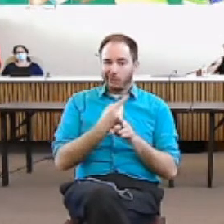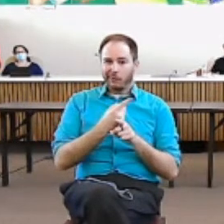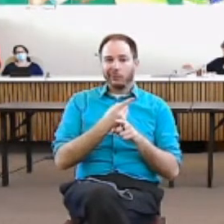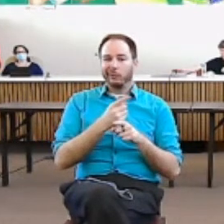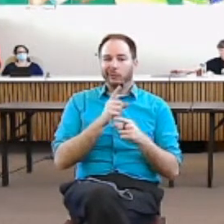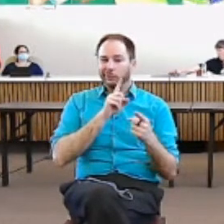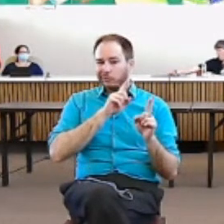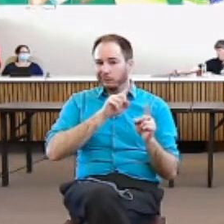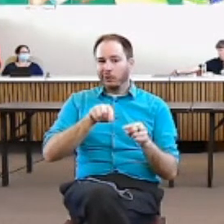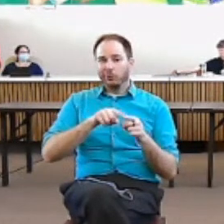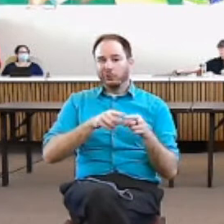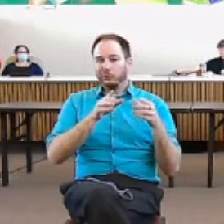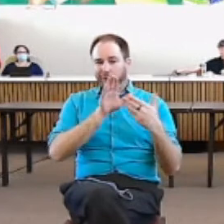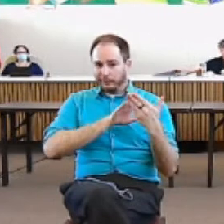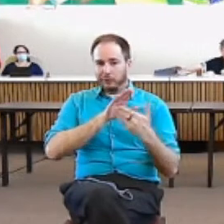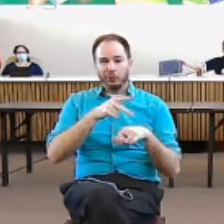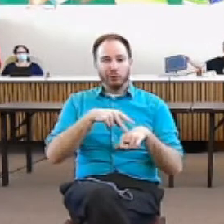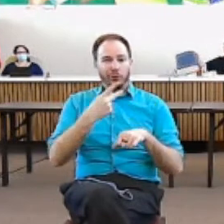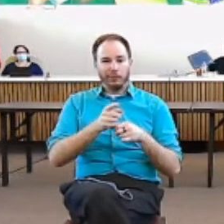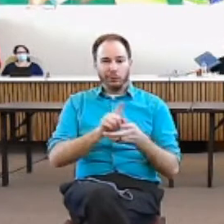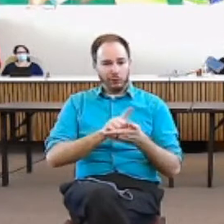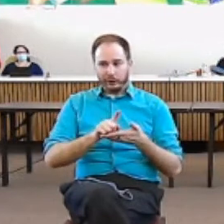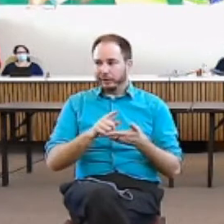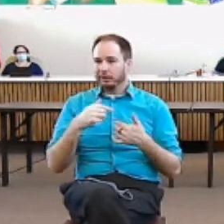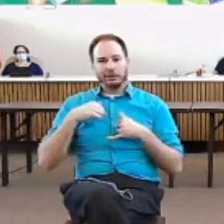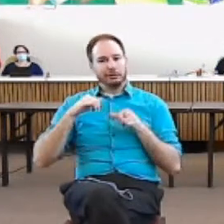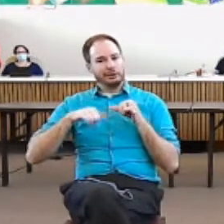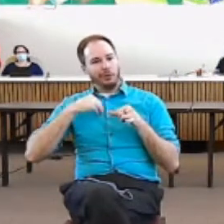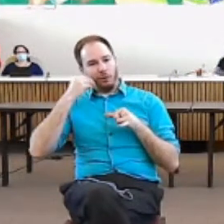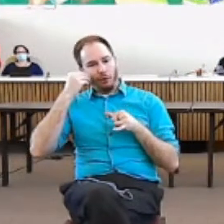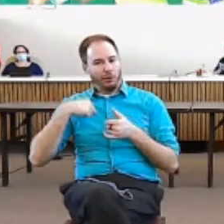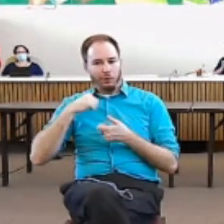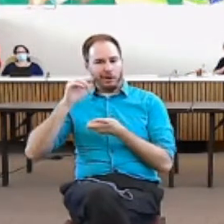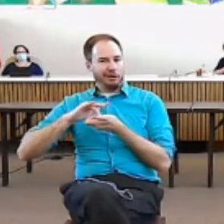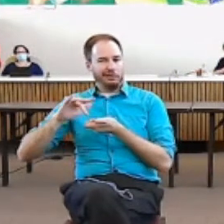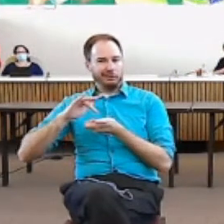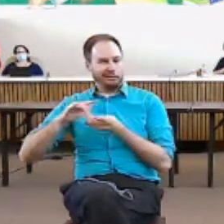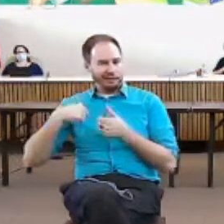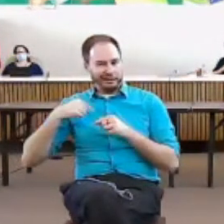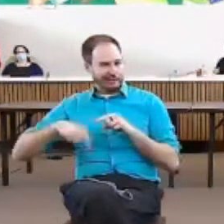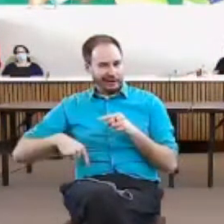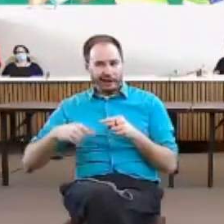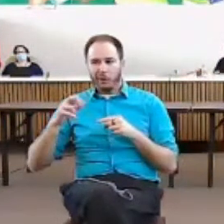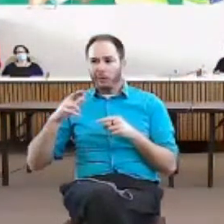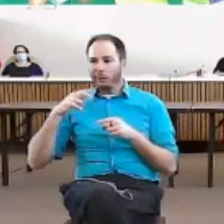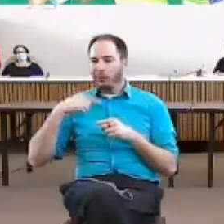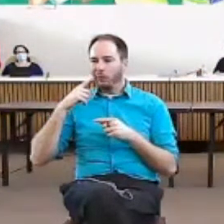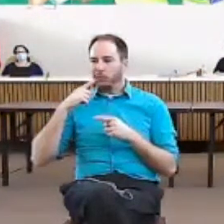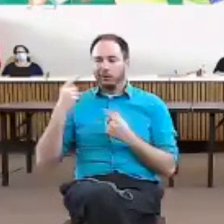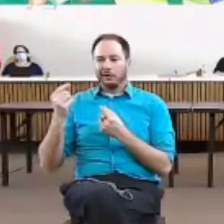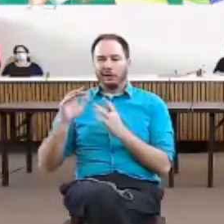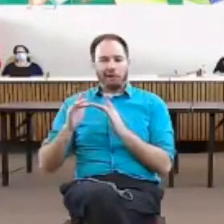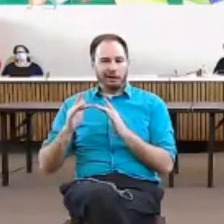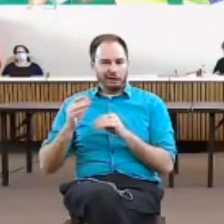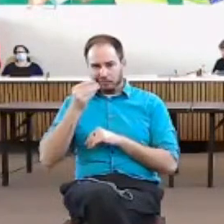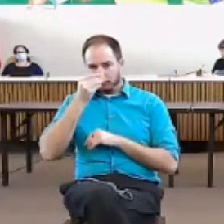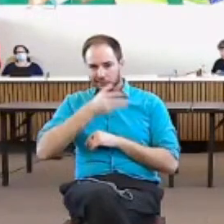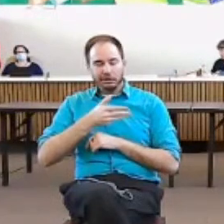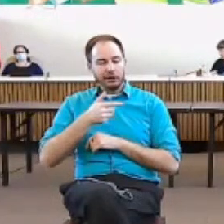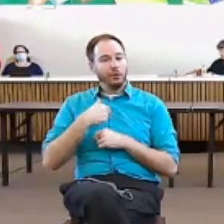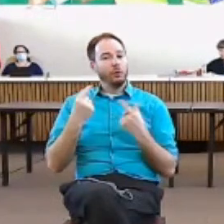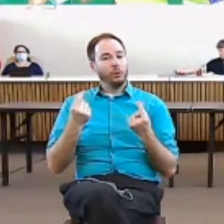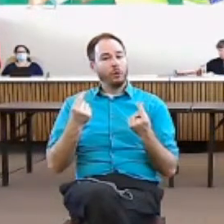times a week, Kayla didn't sit around and scroll through her phone or check social media. She